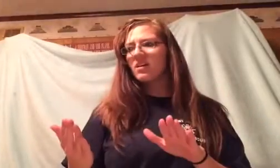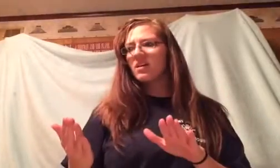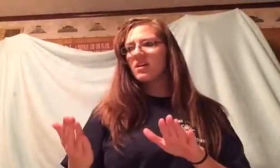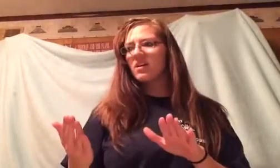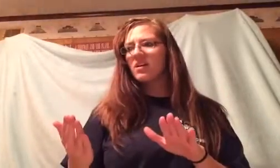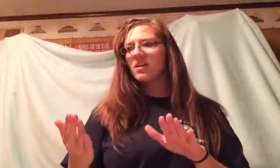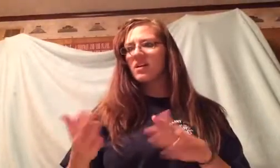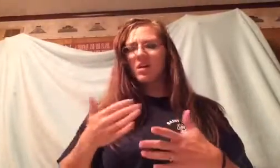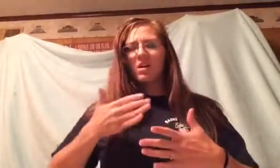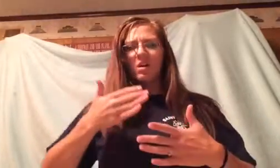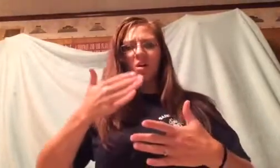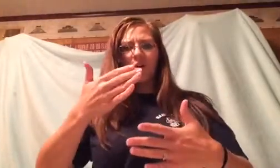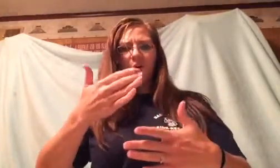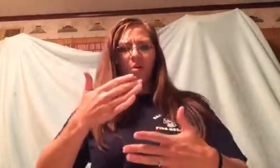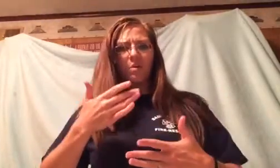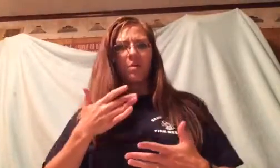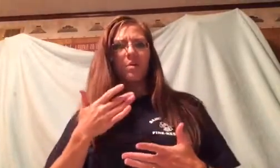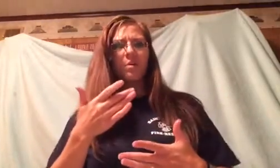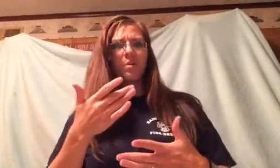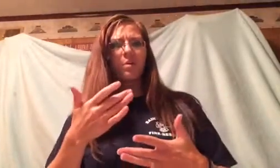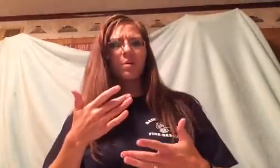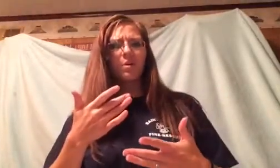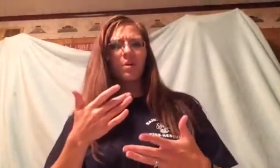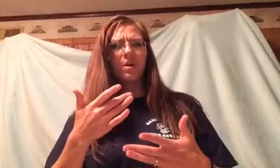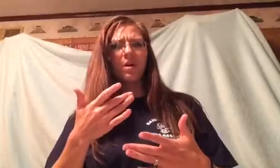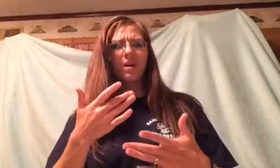My strength, my solace from this spring